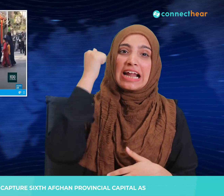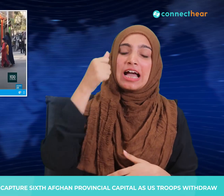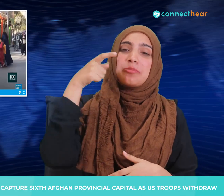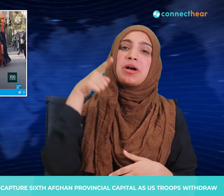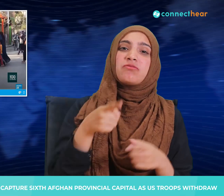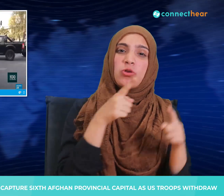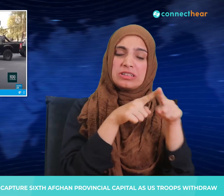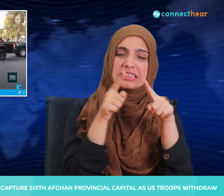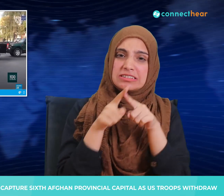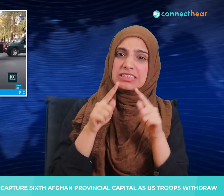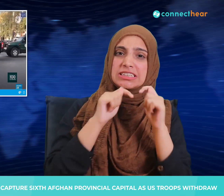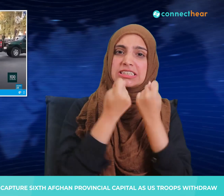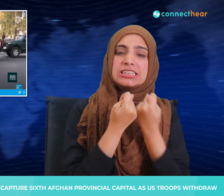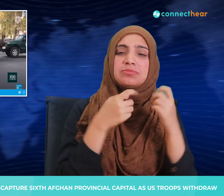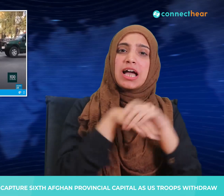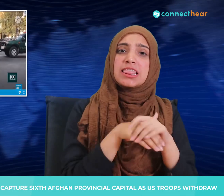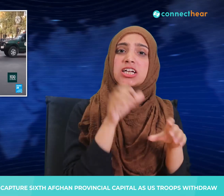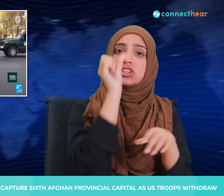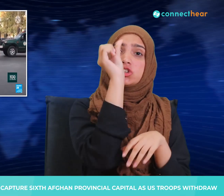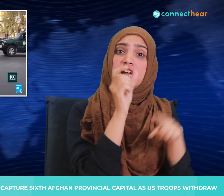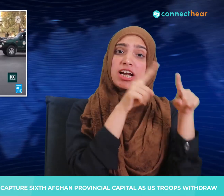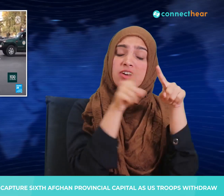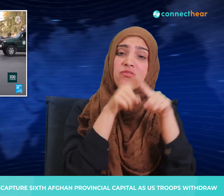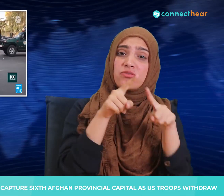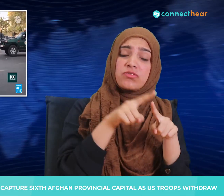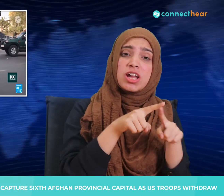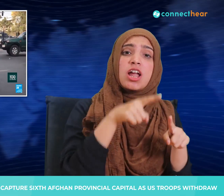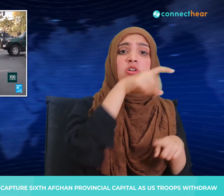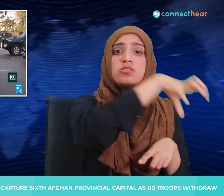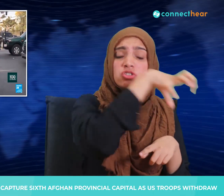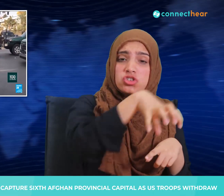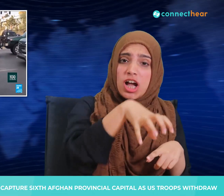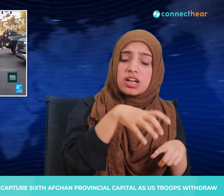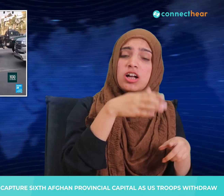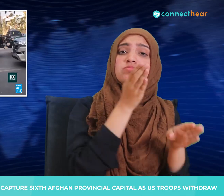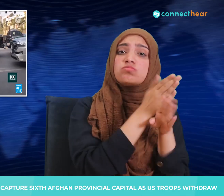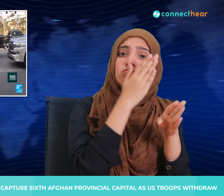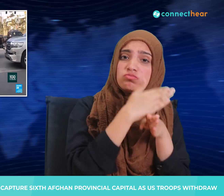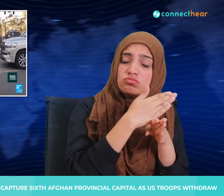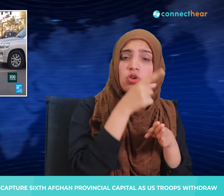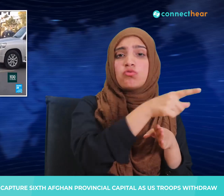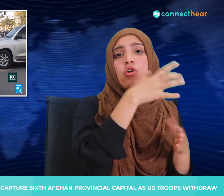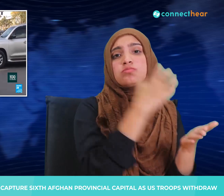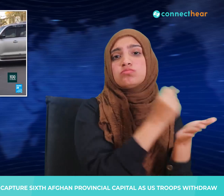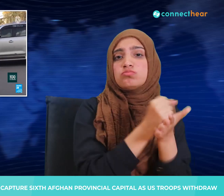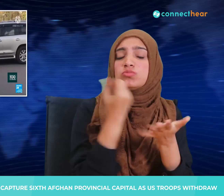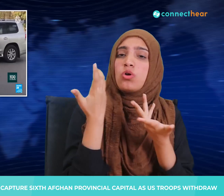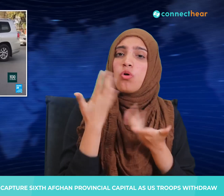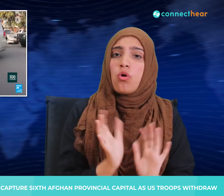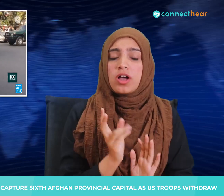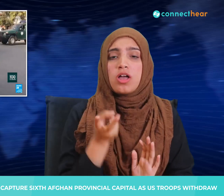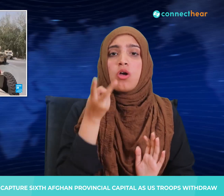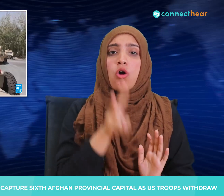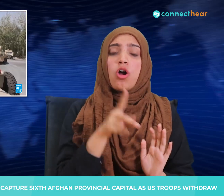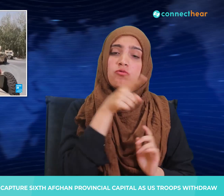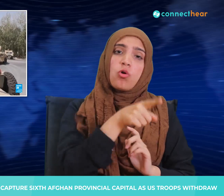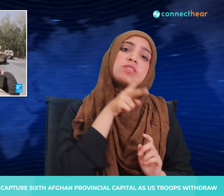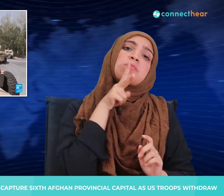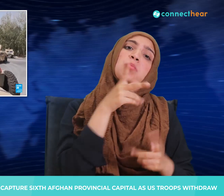Taliban militants captured a sixth provincial Afghan capital on Monday, a lawmaker said after ousting Afghan security forces from